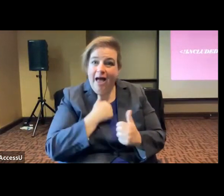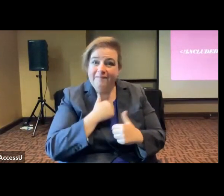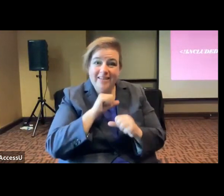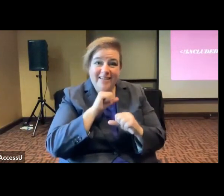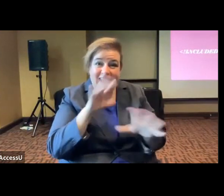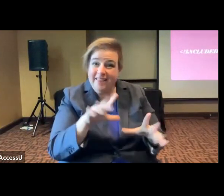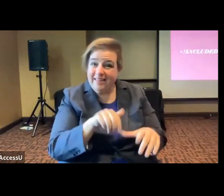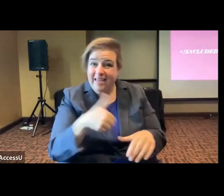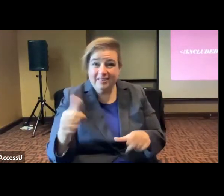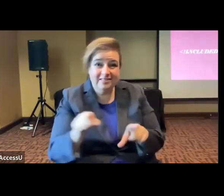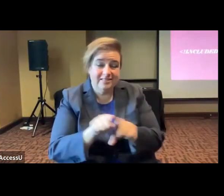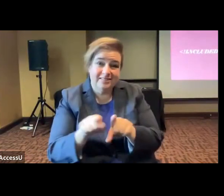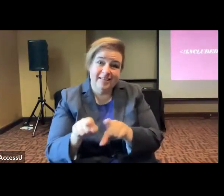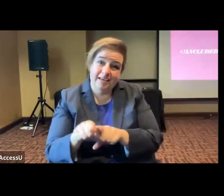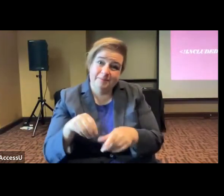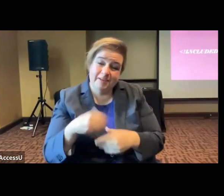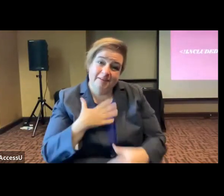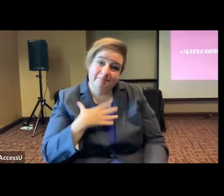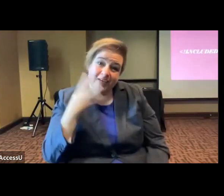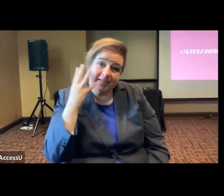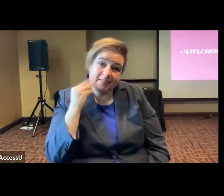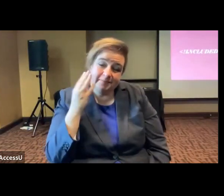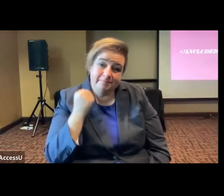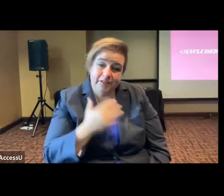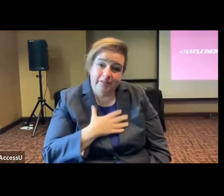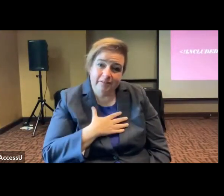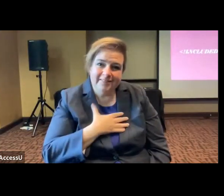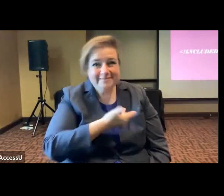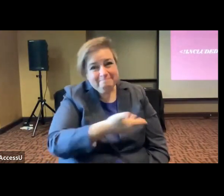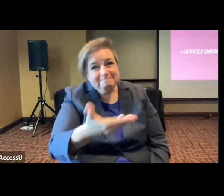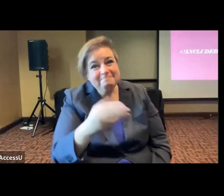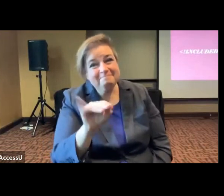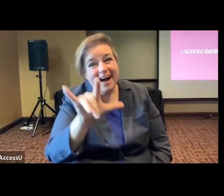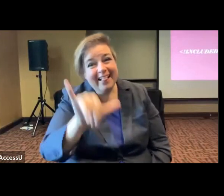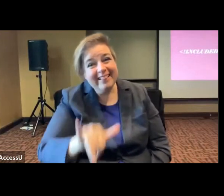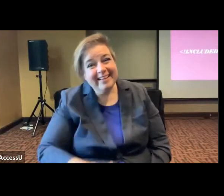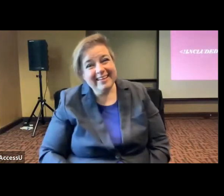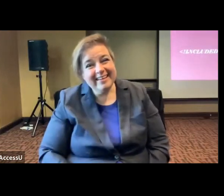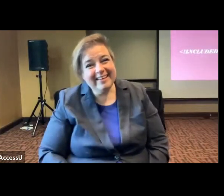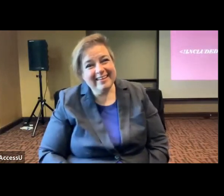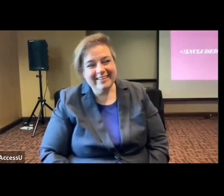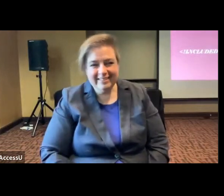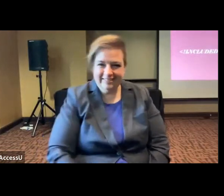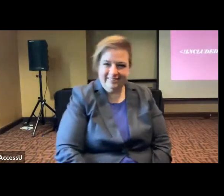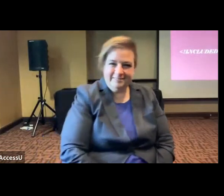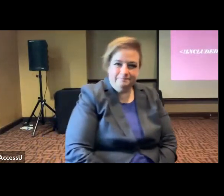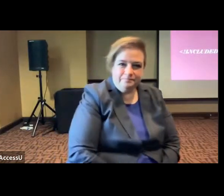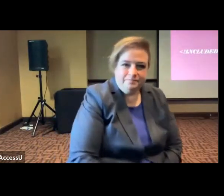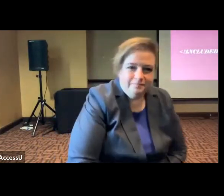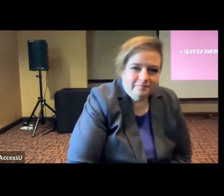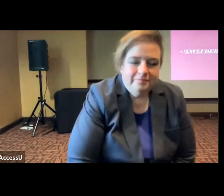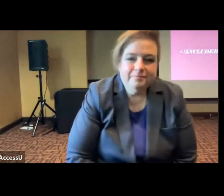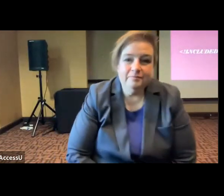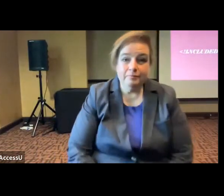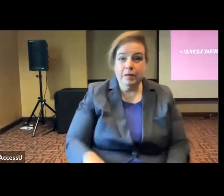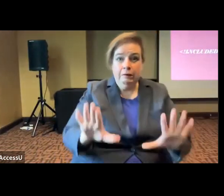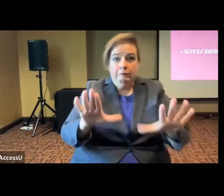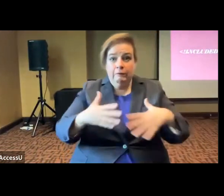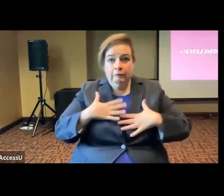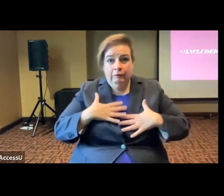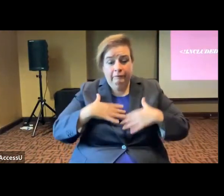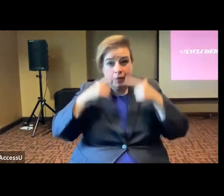my experience. So take it away, darling. I have to get a little oxygen